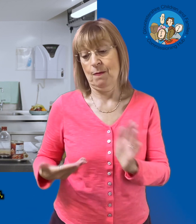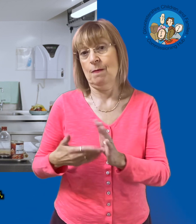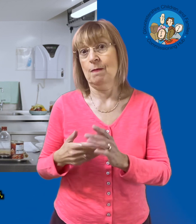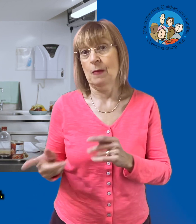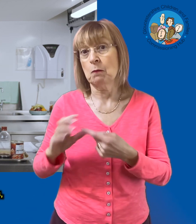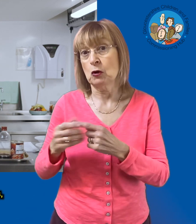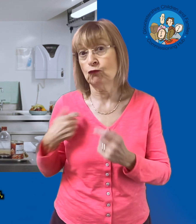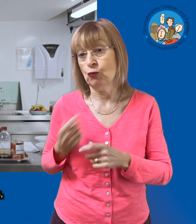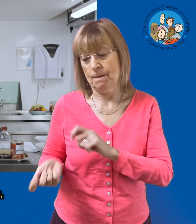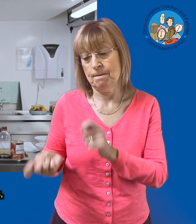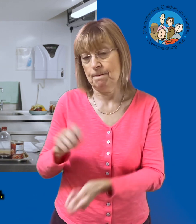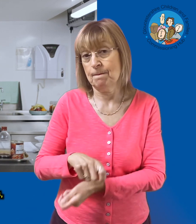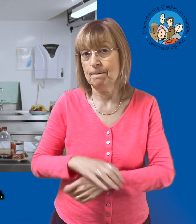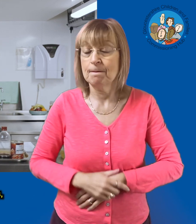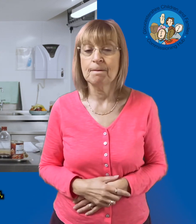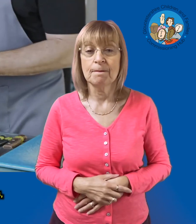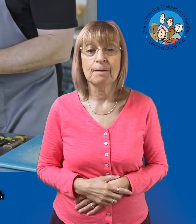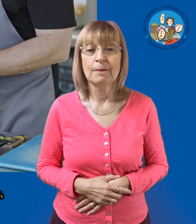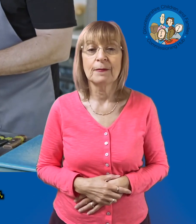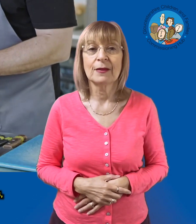So I'm now going to add my mushrooms.